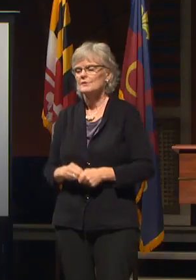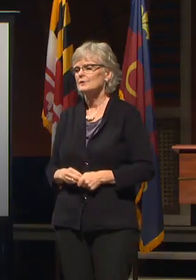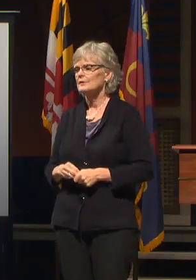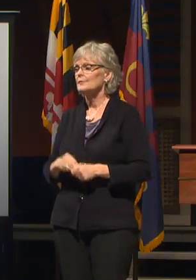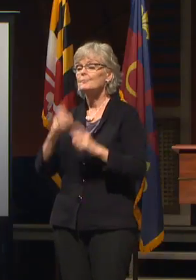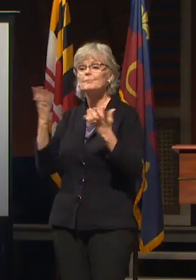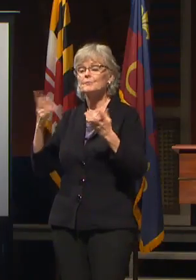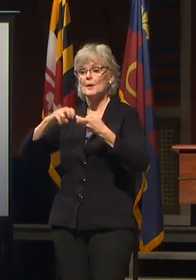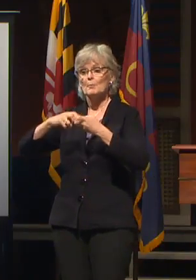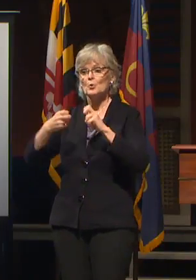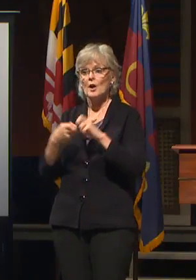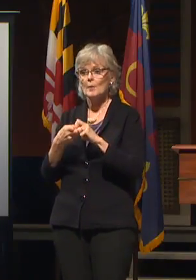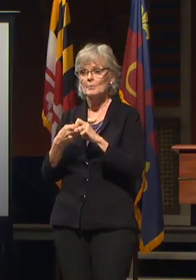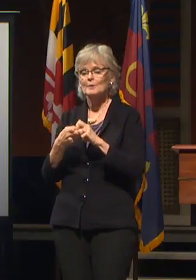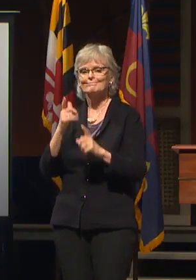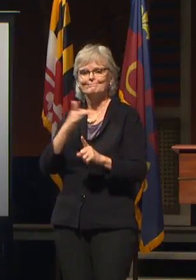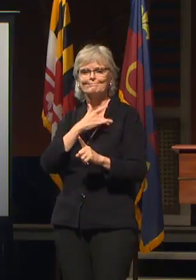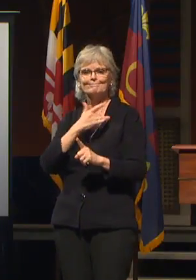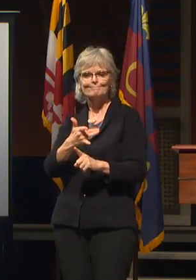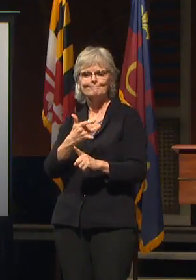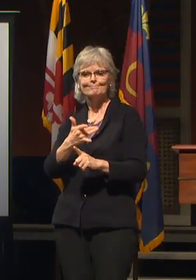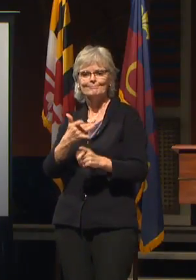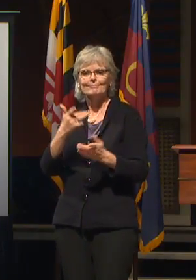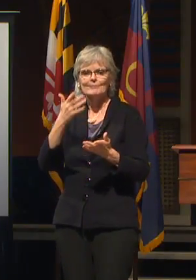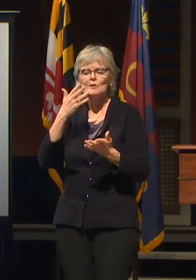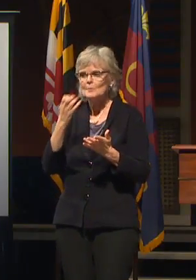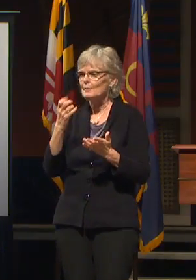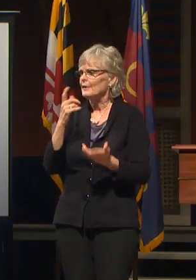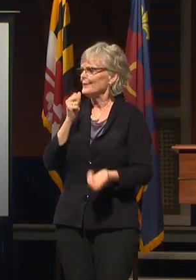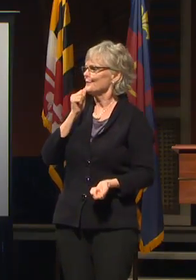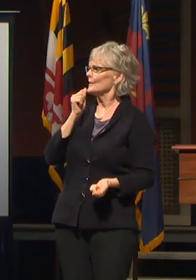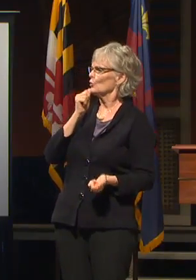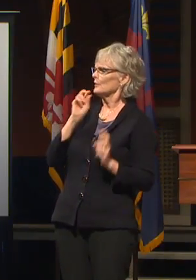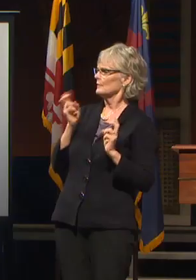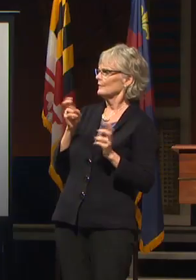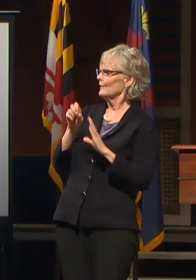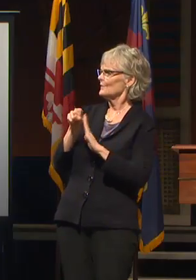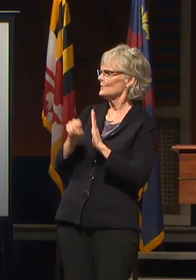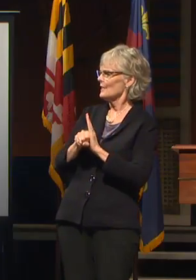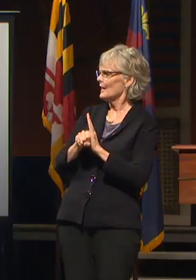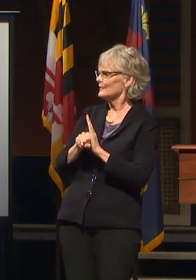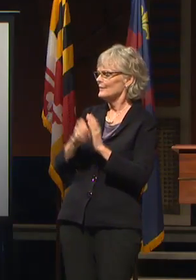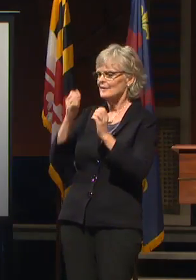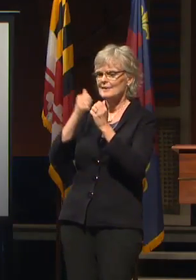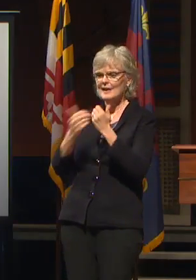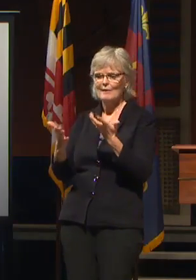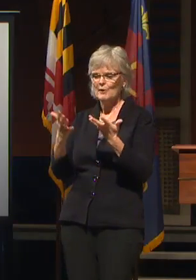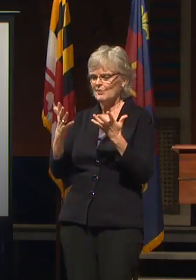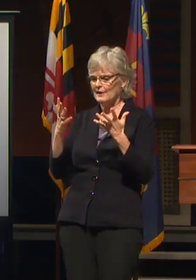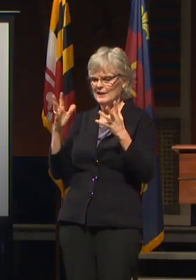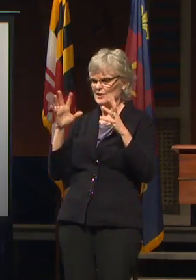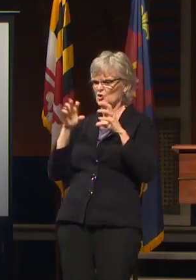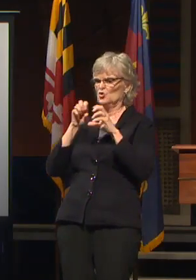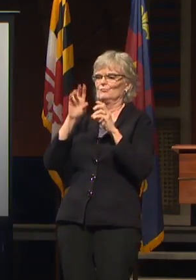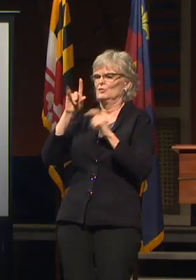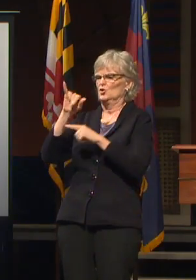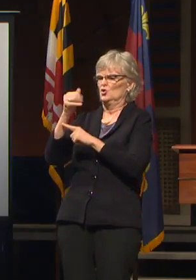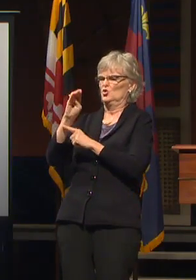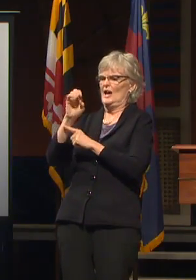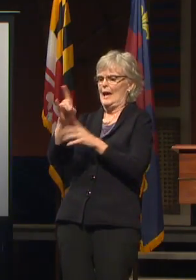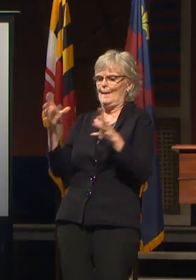But the problem is that they tend to be our best kept secret in the state. Everything gets jammed together. People think that each of